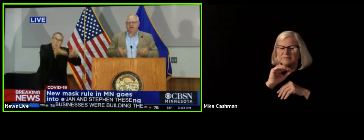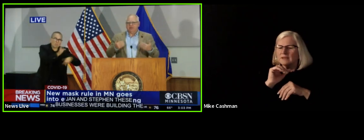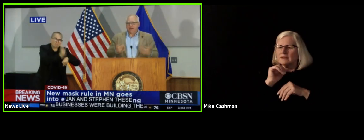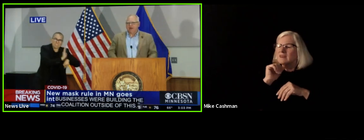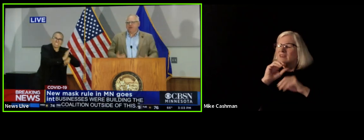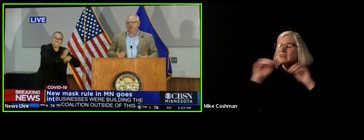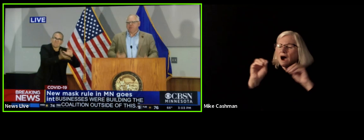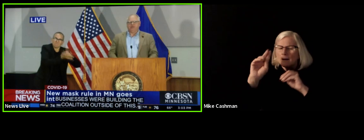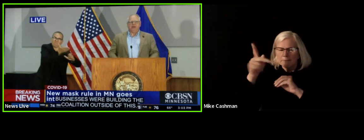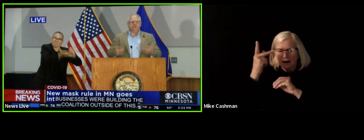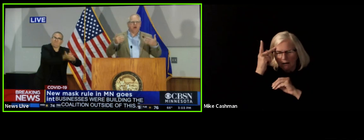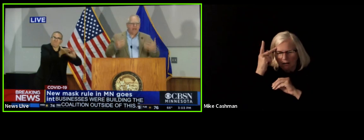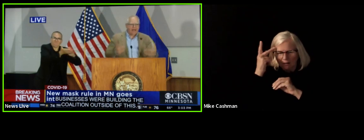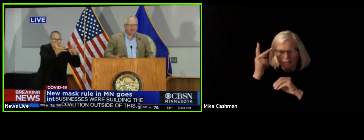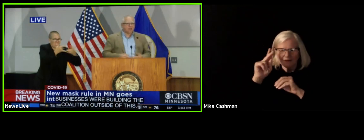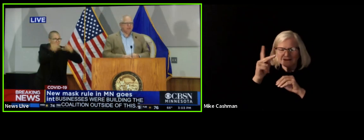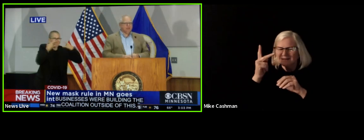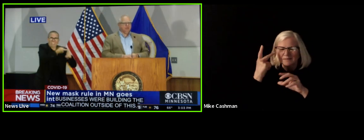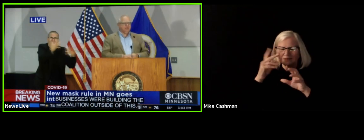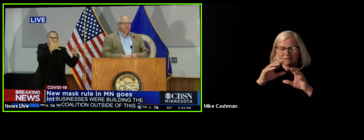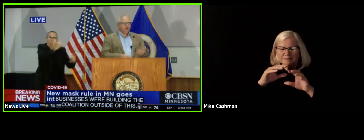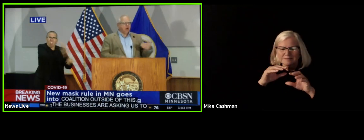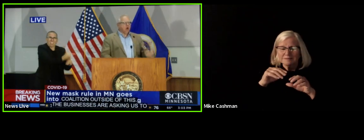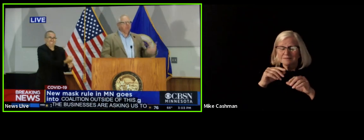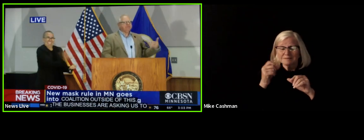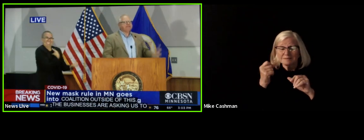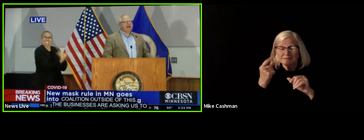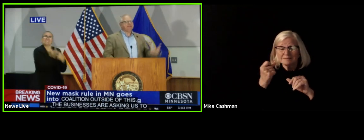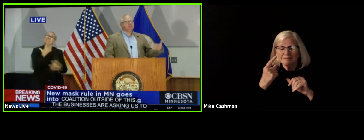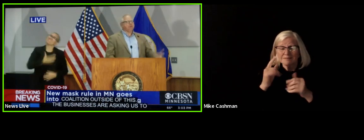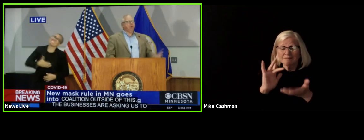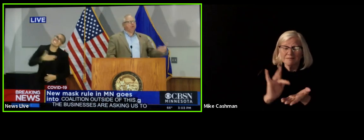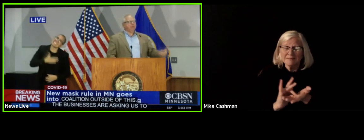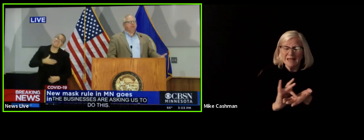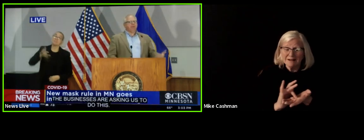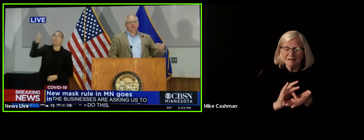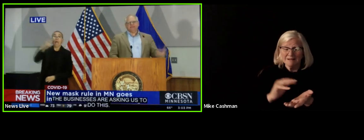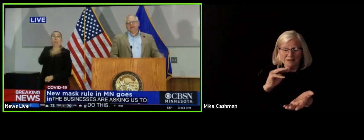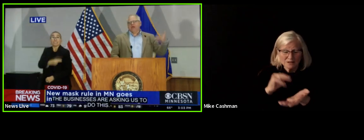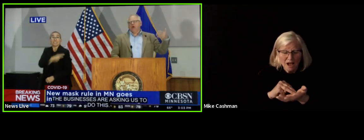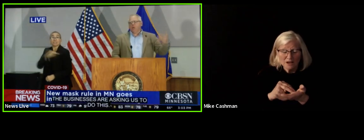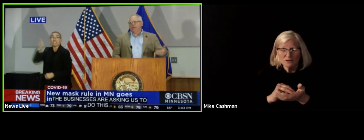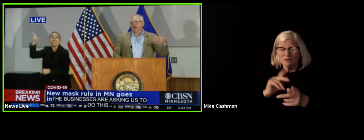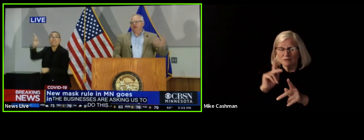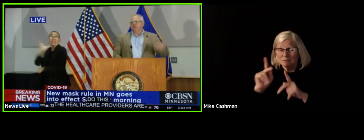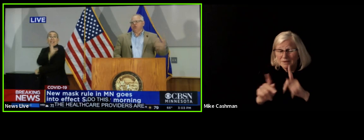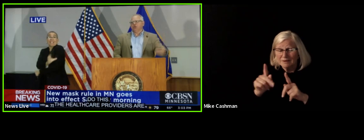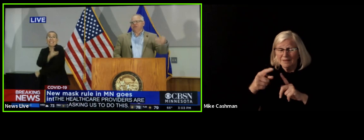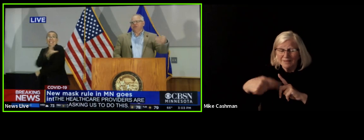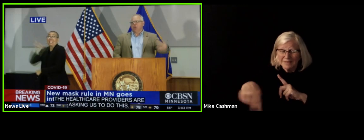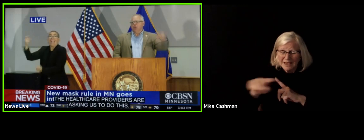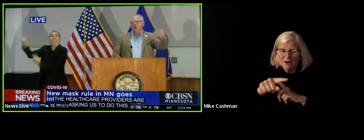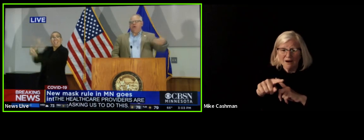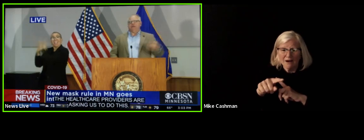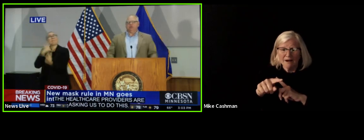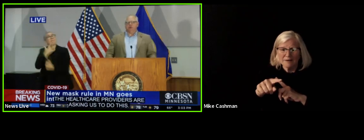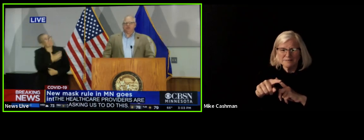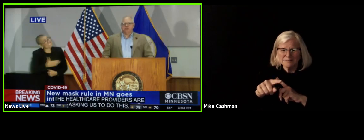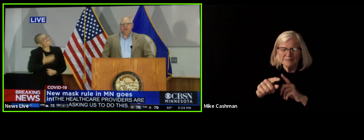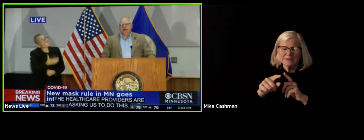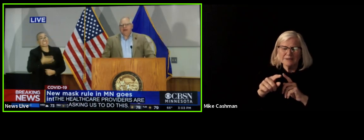this. The healthcare providers are asking us to do this. Goldman Sachs is polling their people and saying, we must do this or we're going